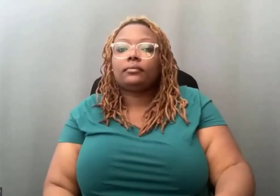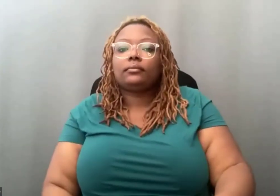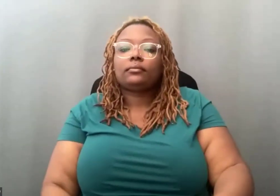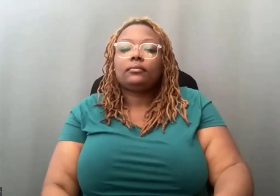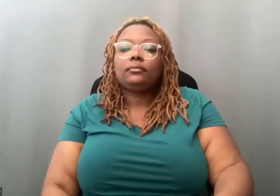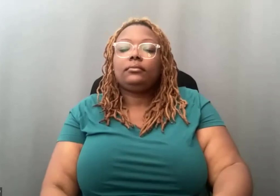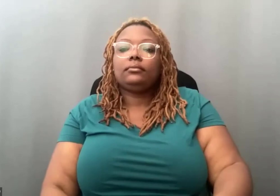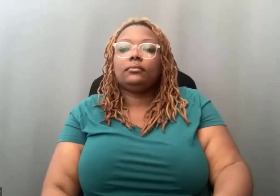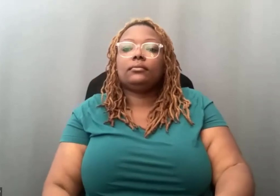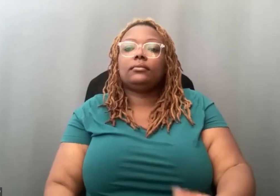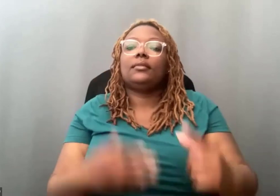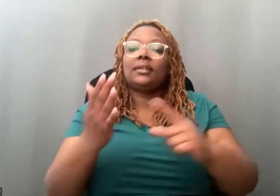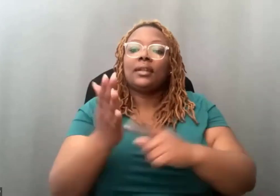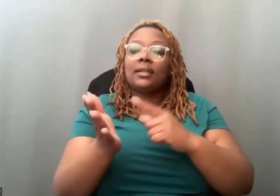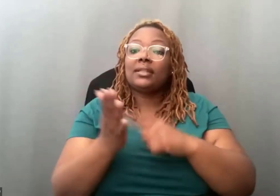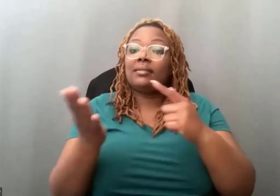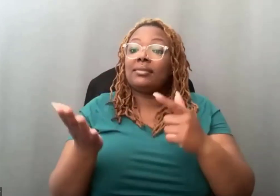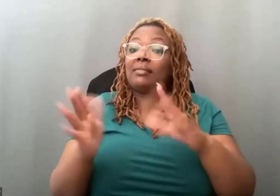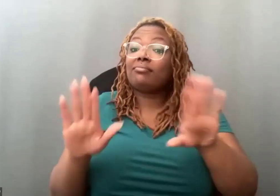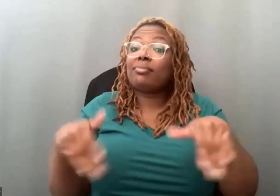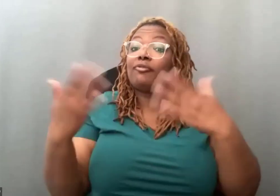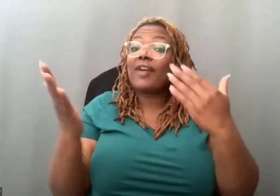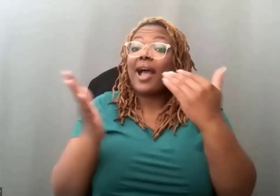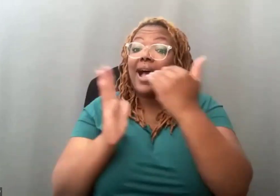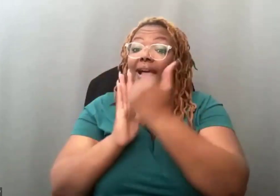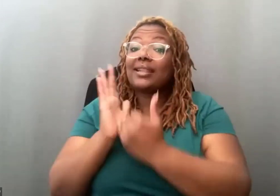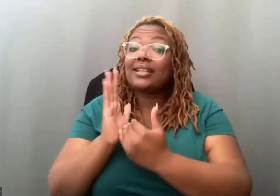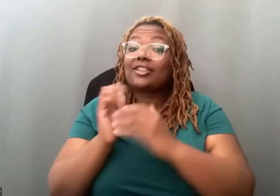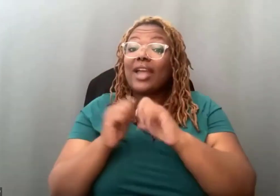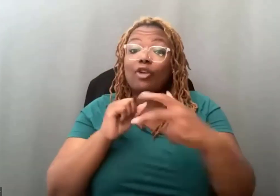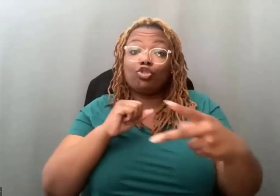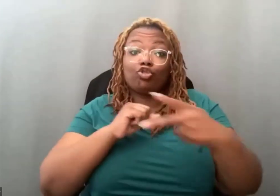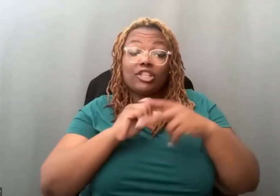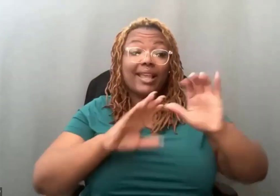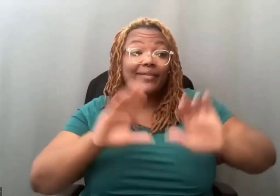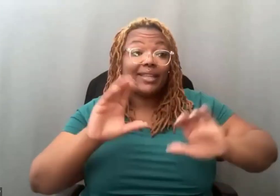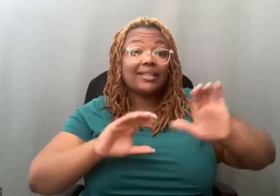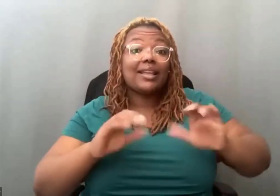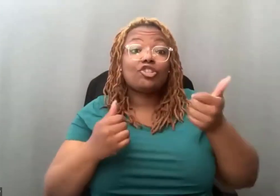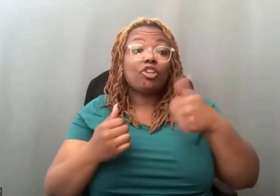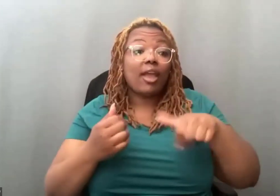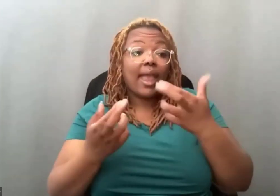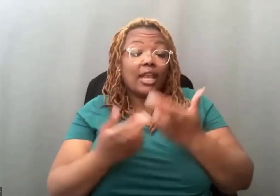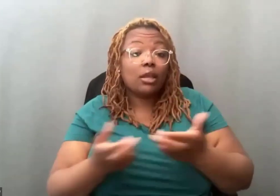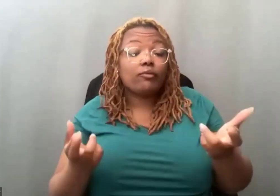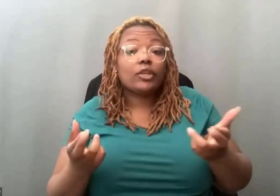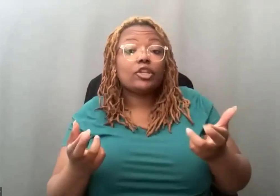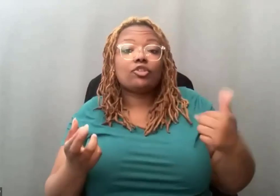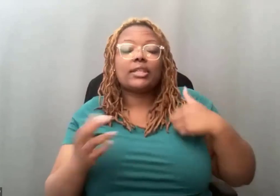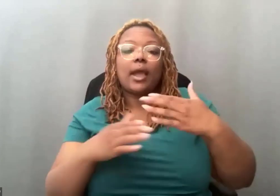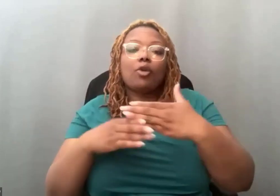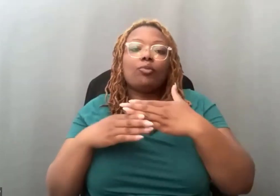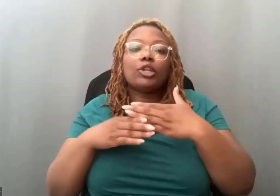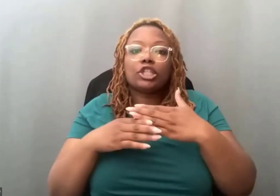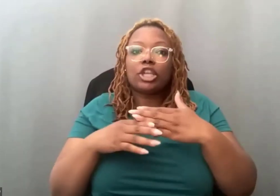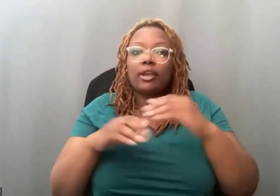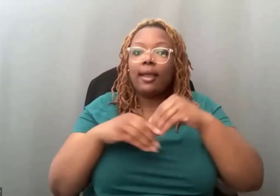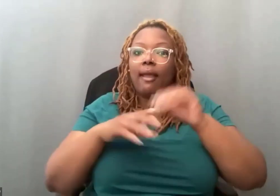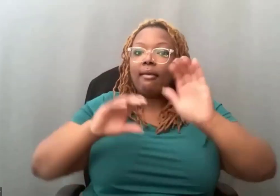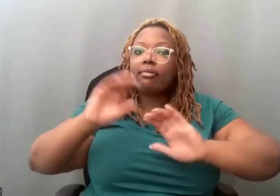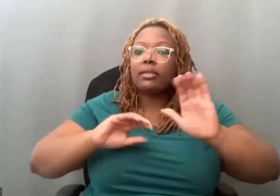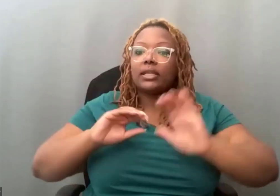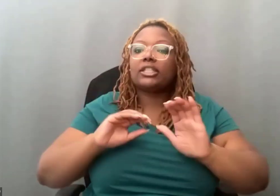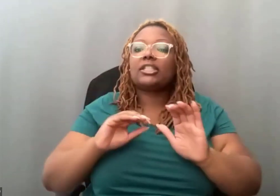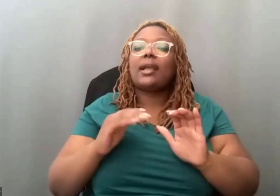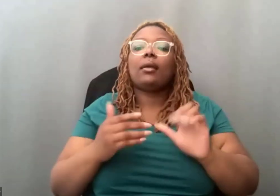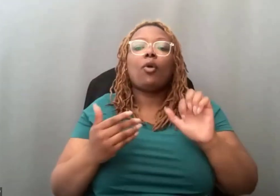sometimes just giving a little lesson on how to save the chat so that any resources that we share go either into the